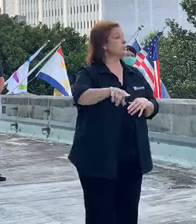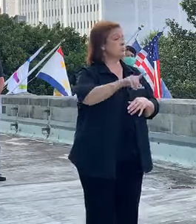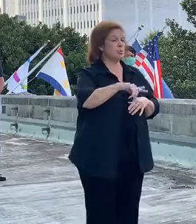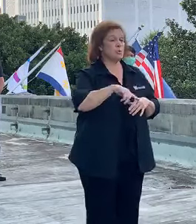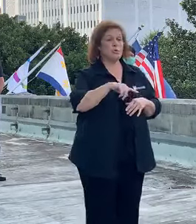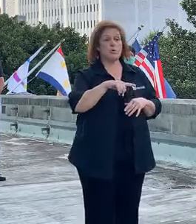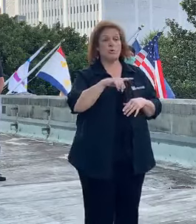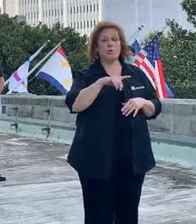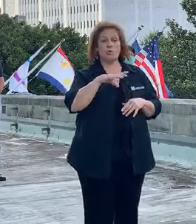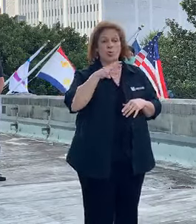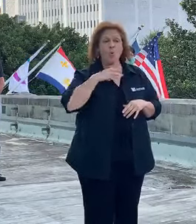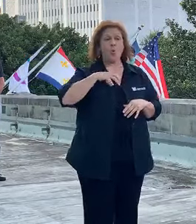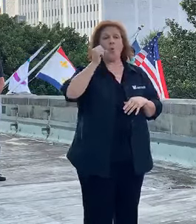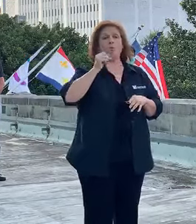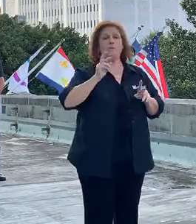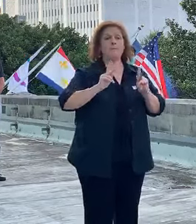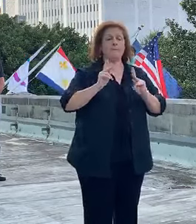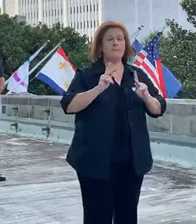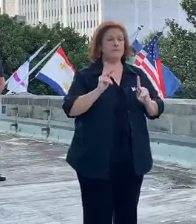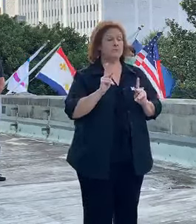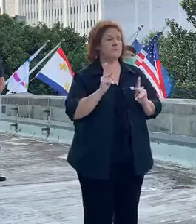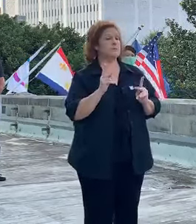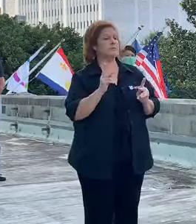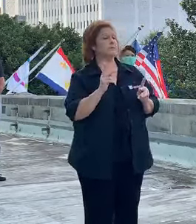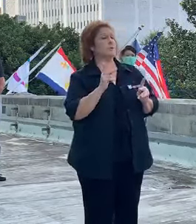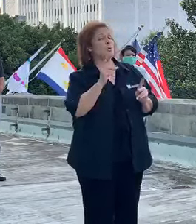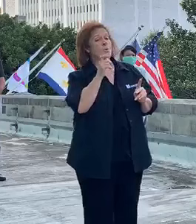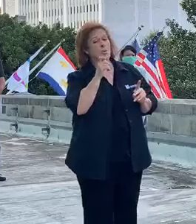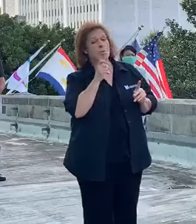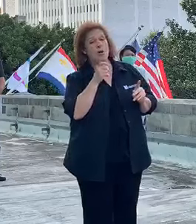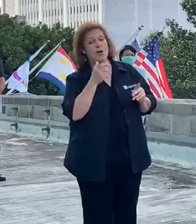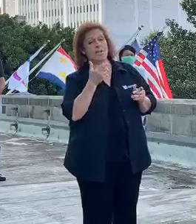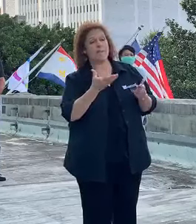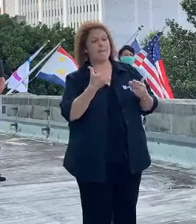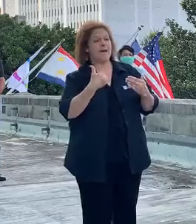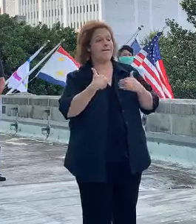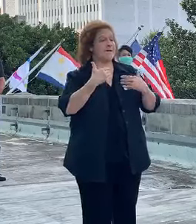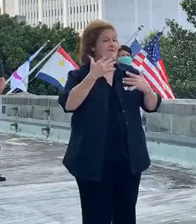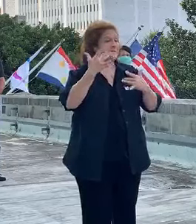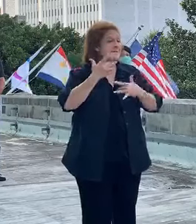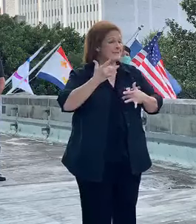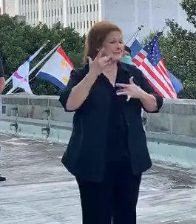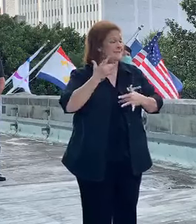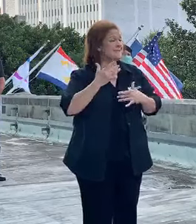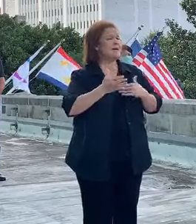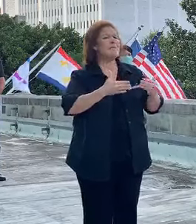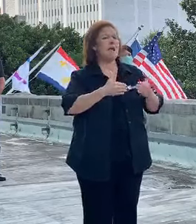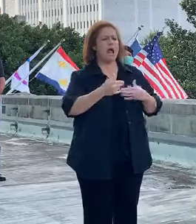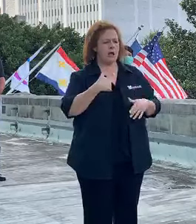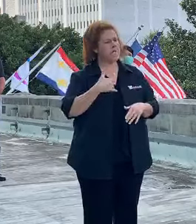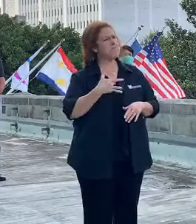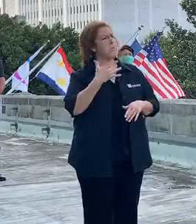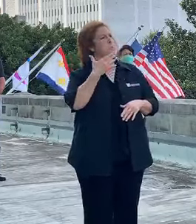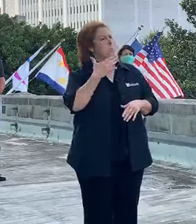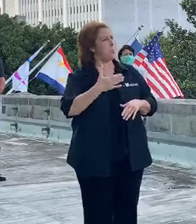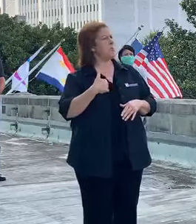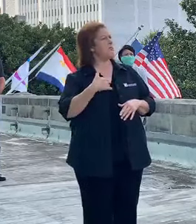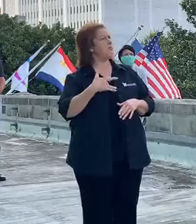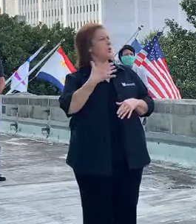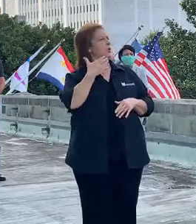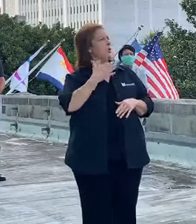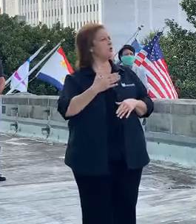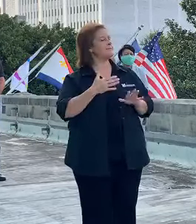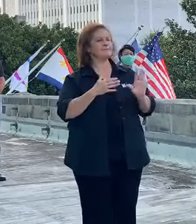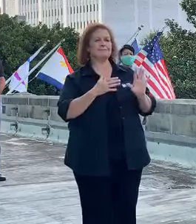is up in age, anyone who has any underlying condition, regardless of how good you feel,